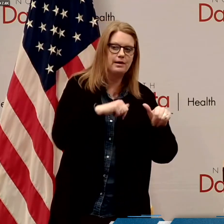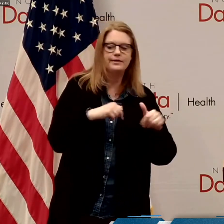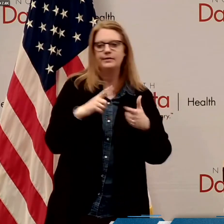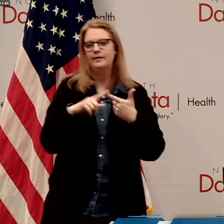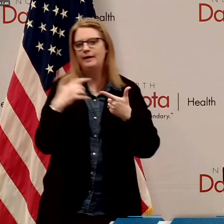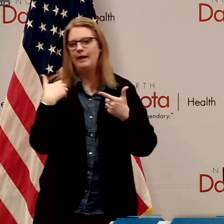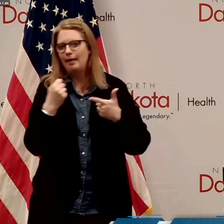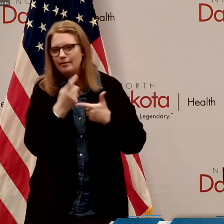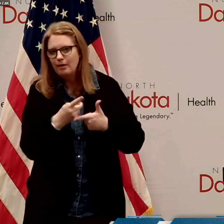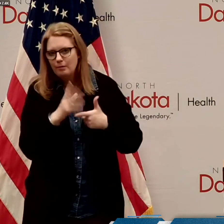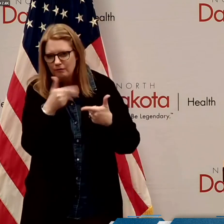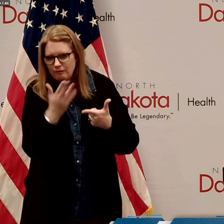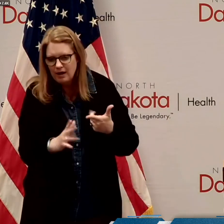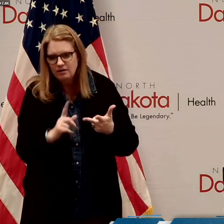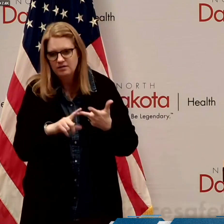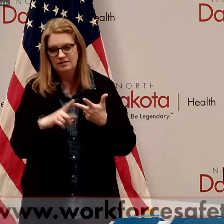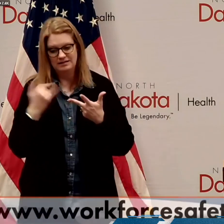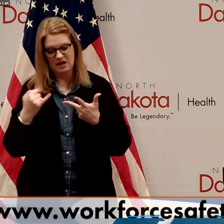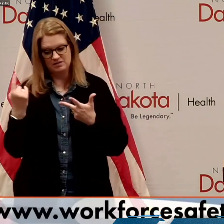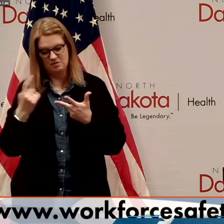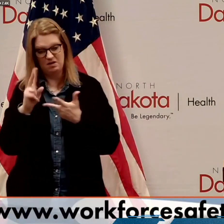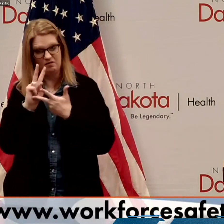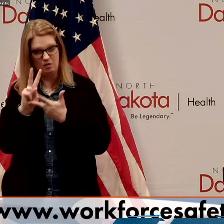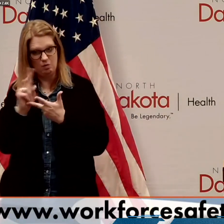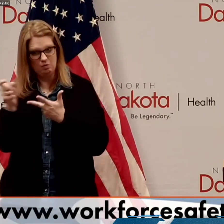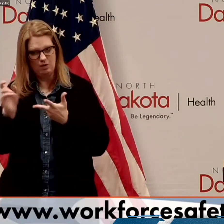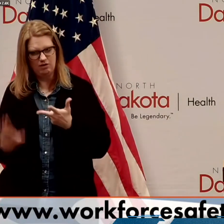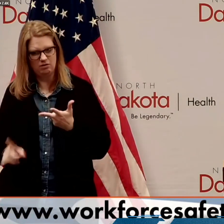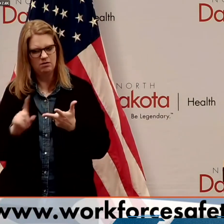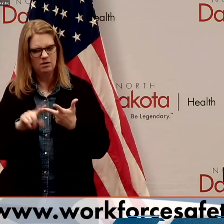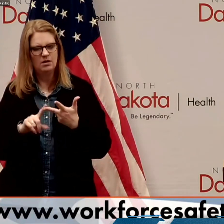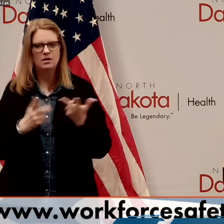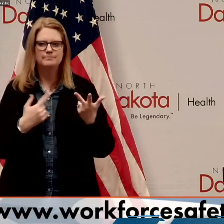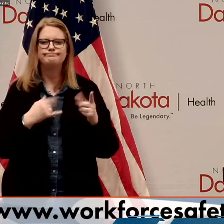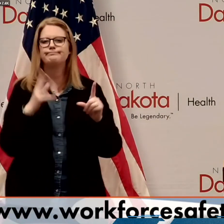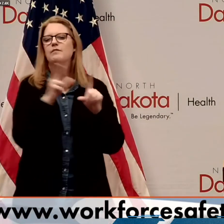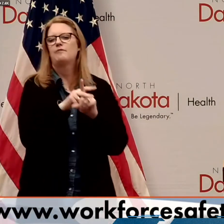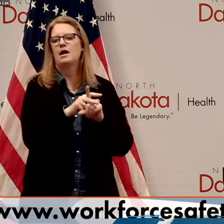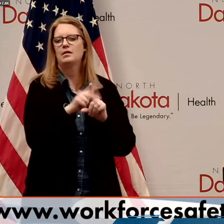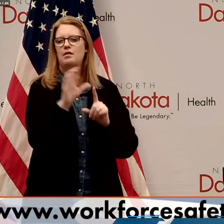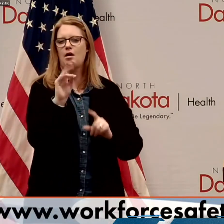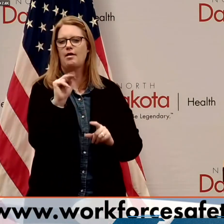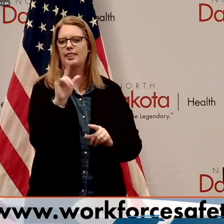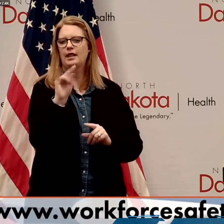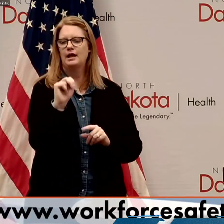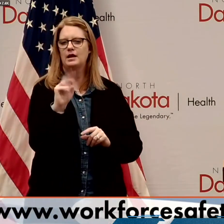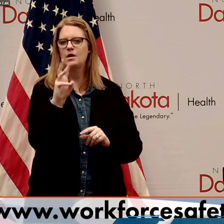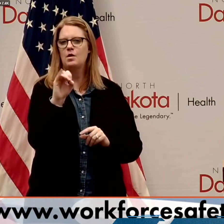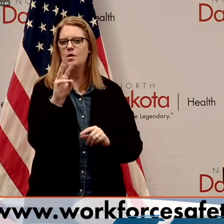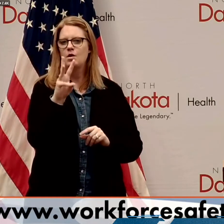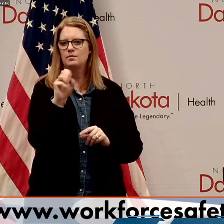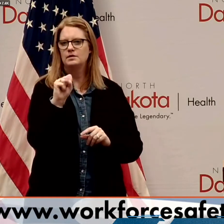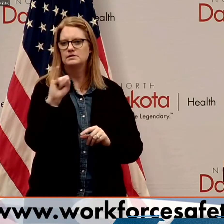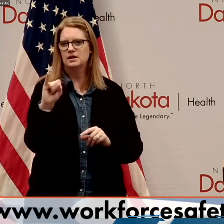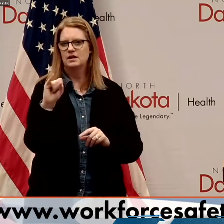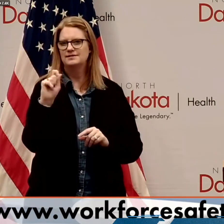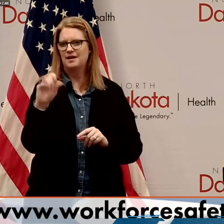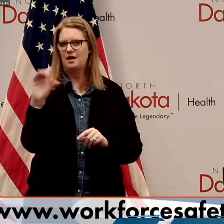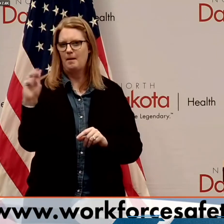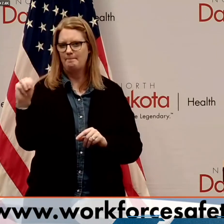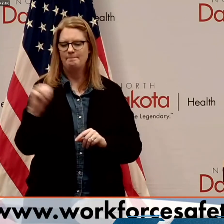healthcare provider, or someone now in the mortuary business, you simply file your claim online at